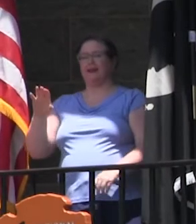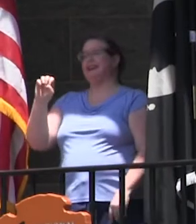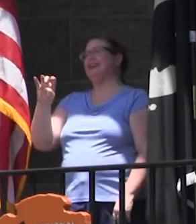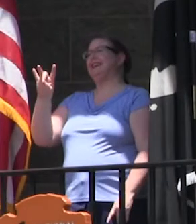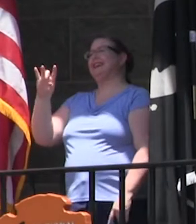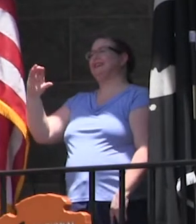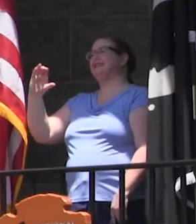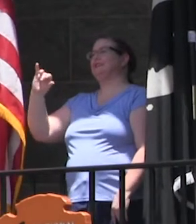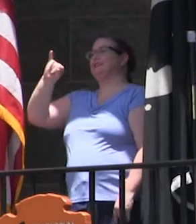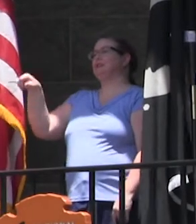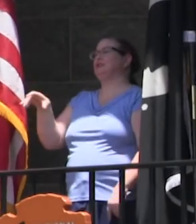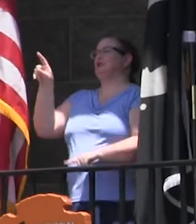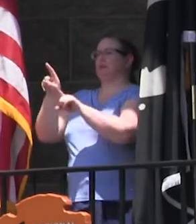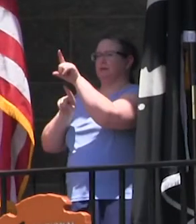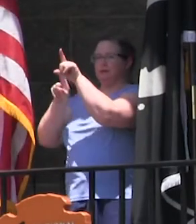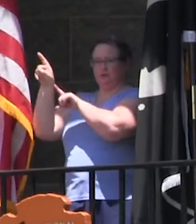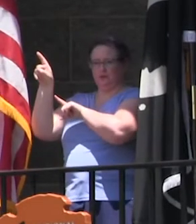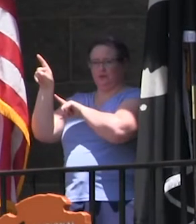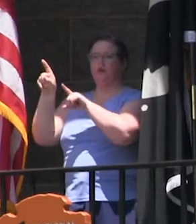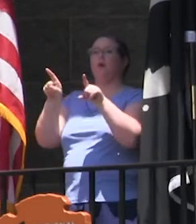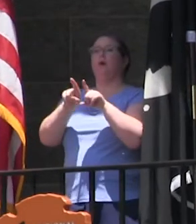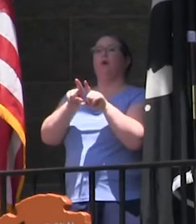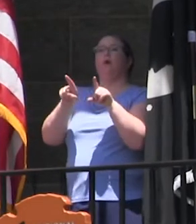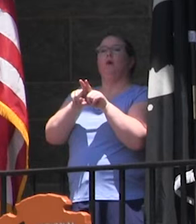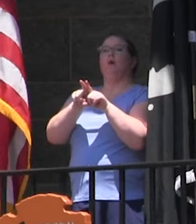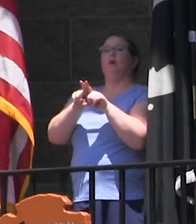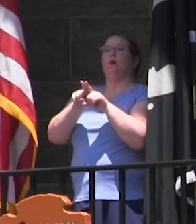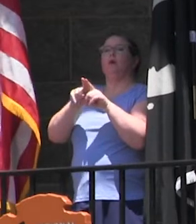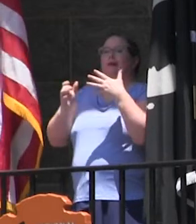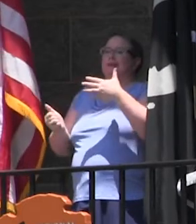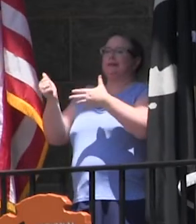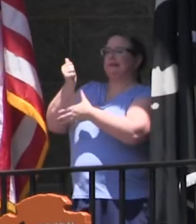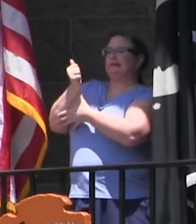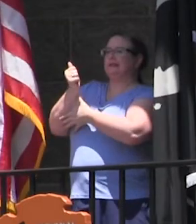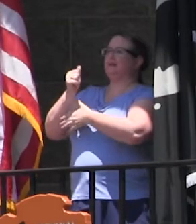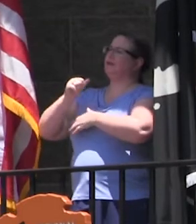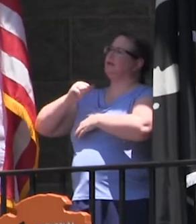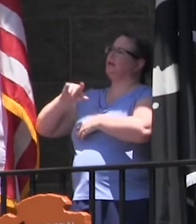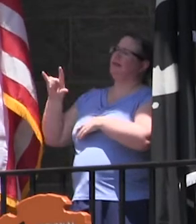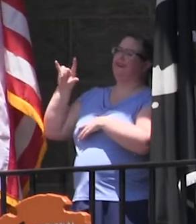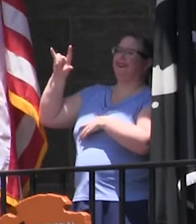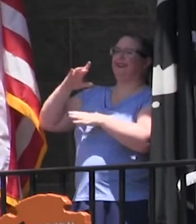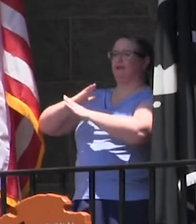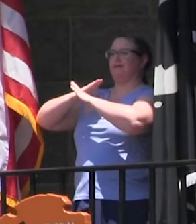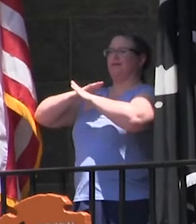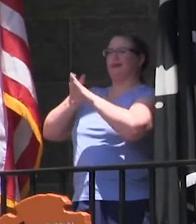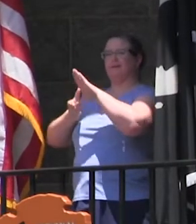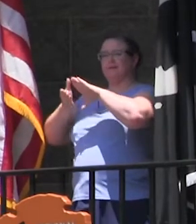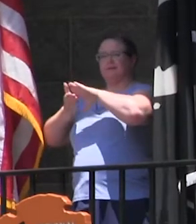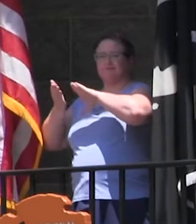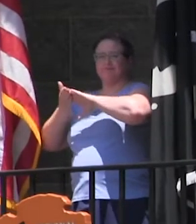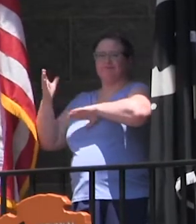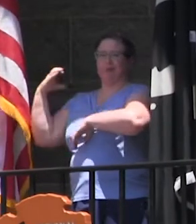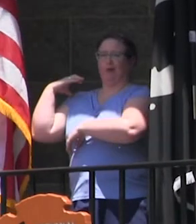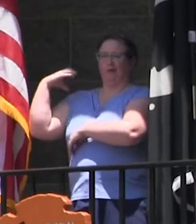E-8C JSTARS and as a senior air defense officer in the NATO Air Operations